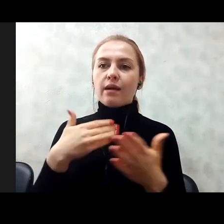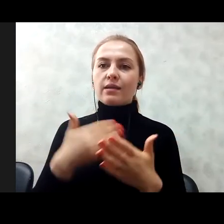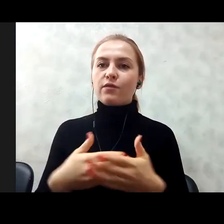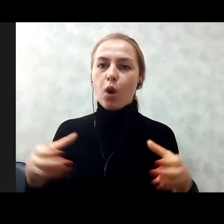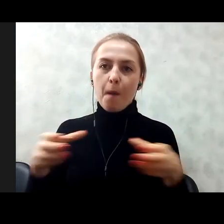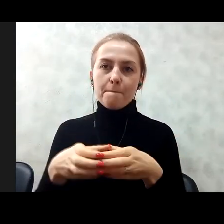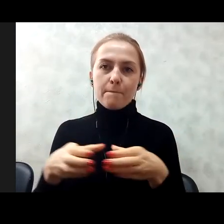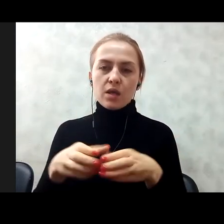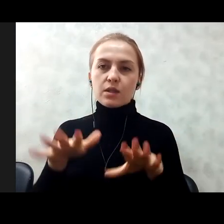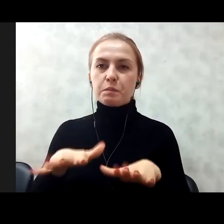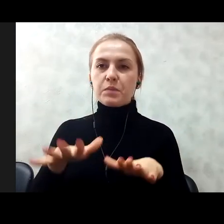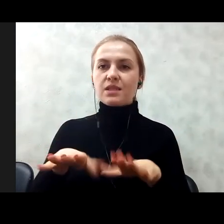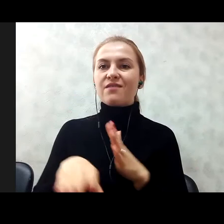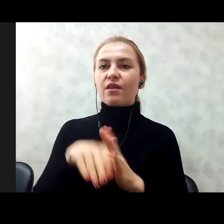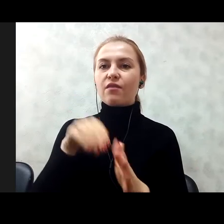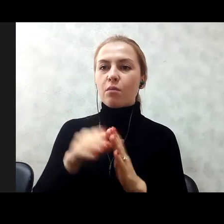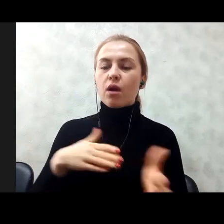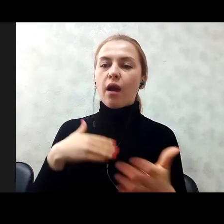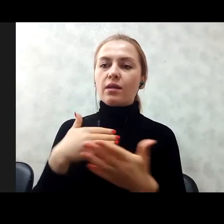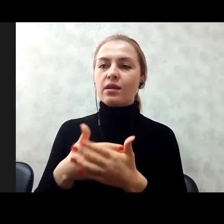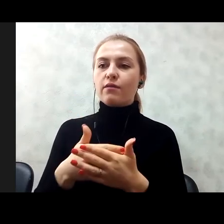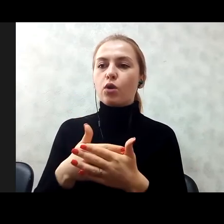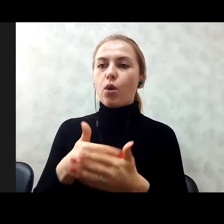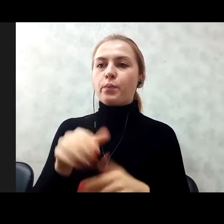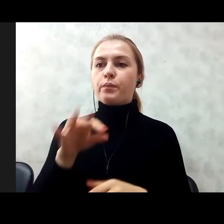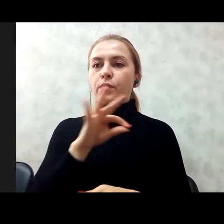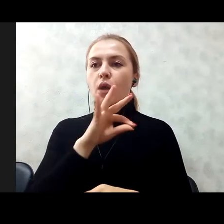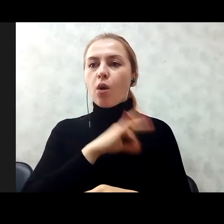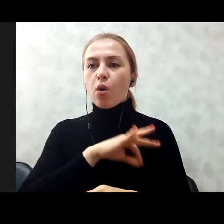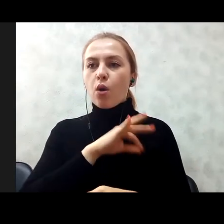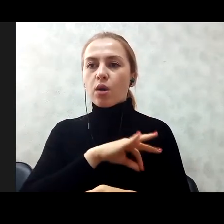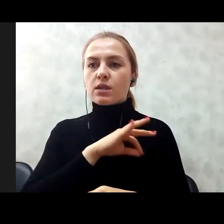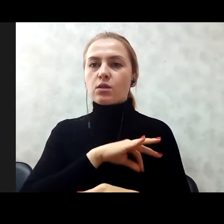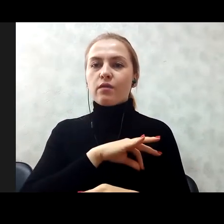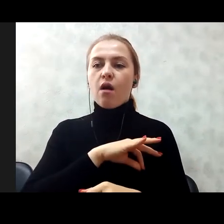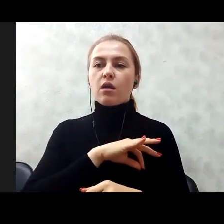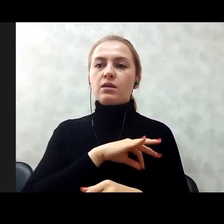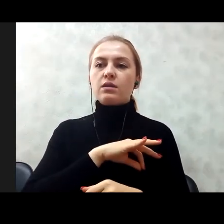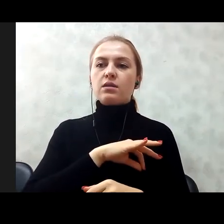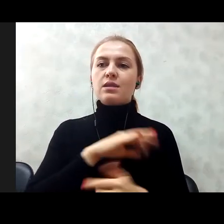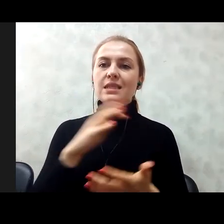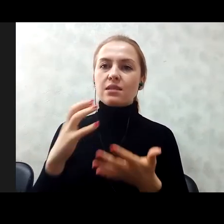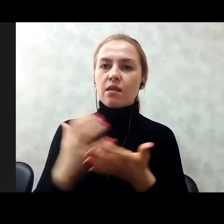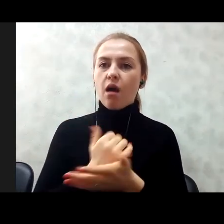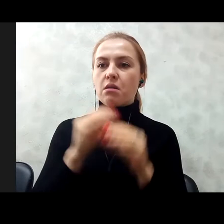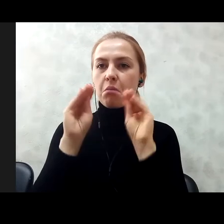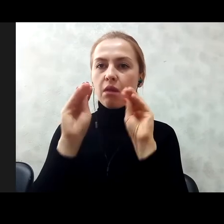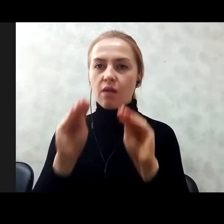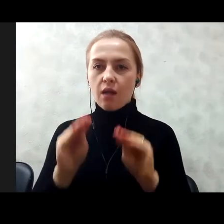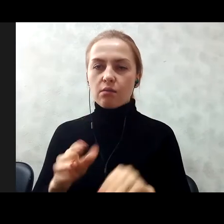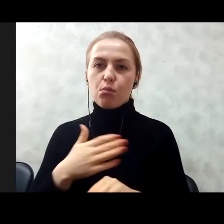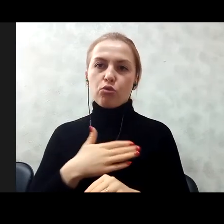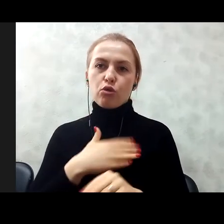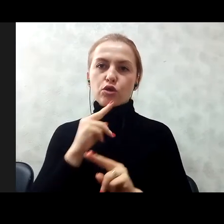that participated in the active phase of a campaign. They actually used